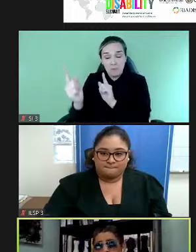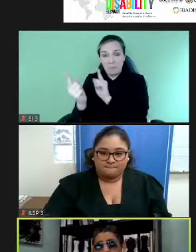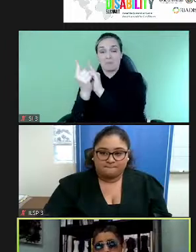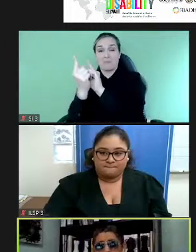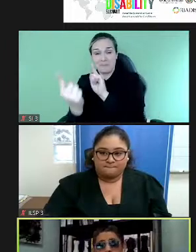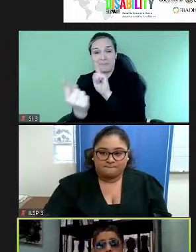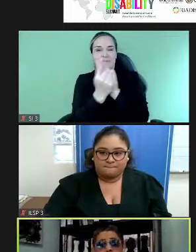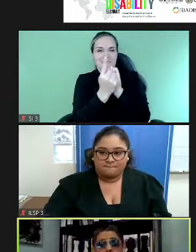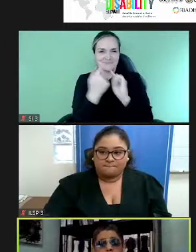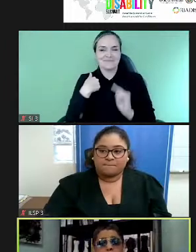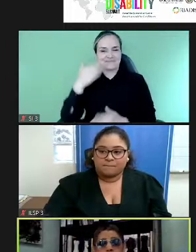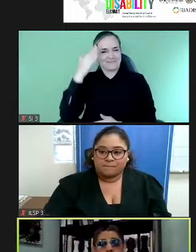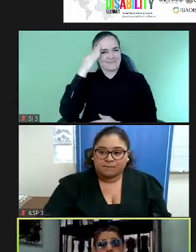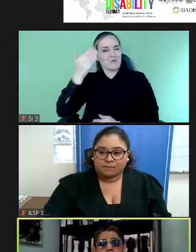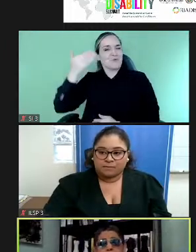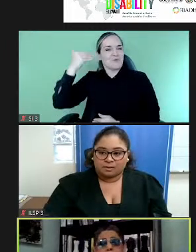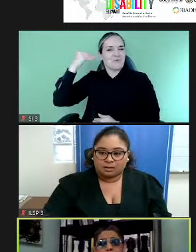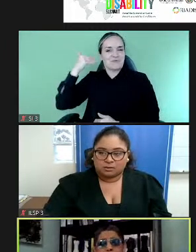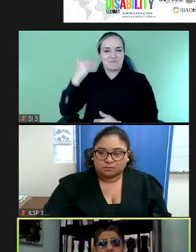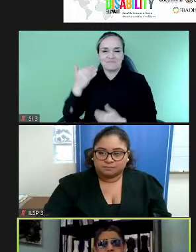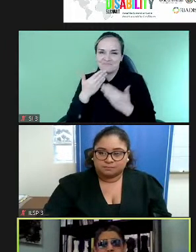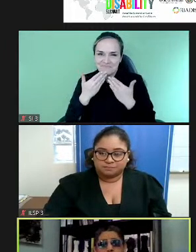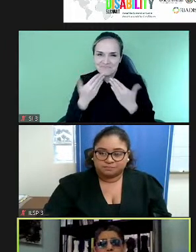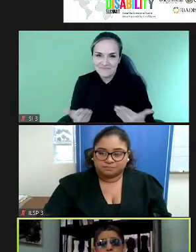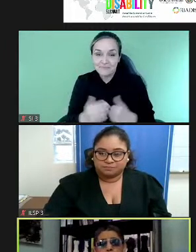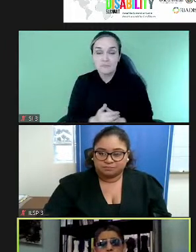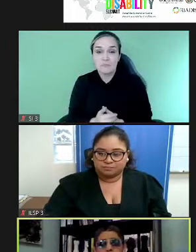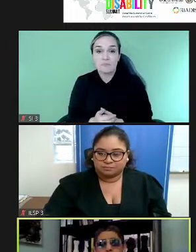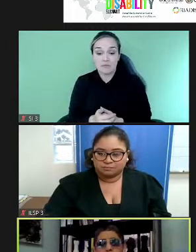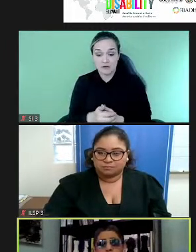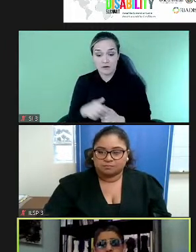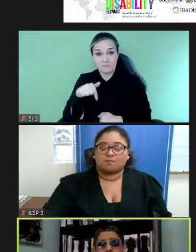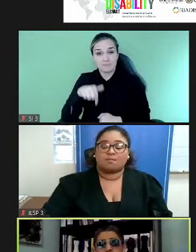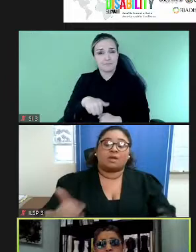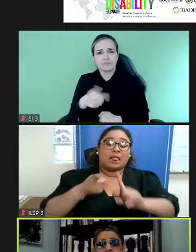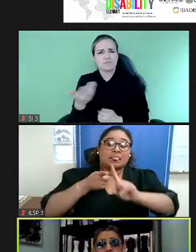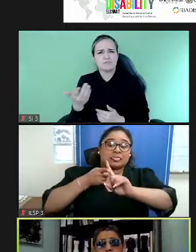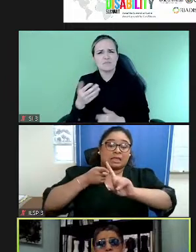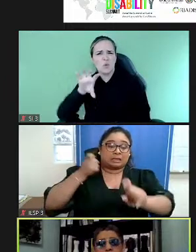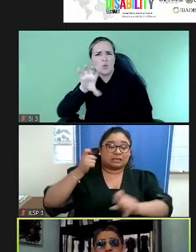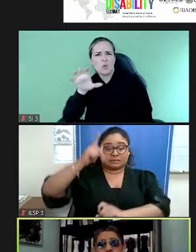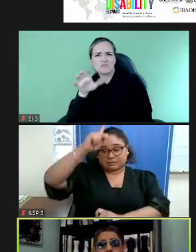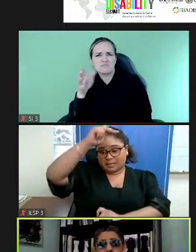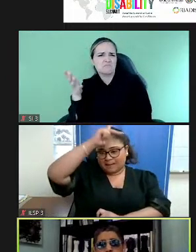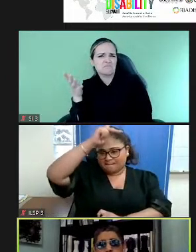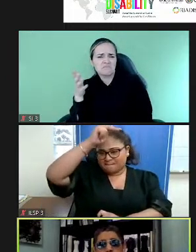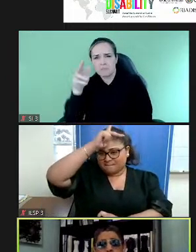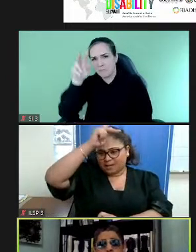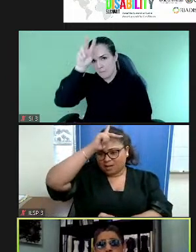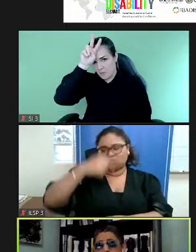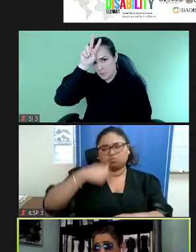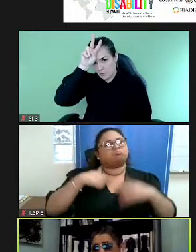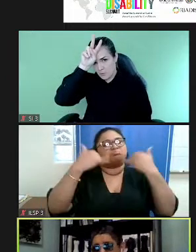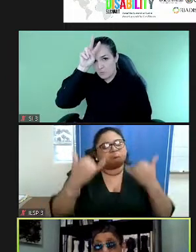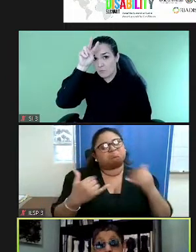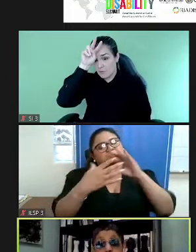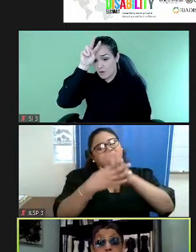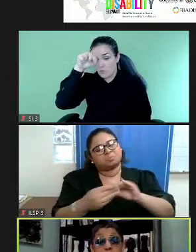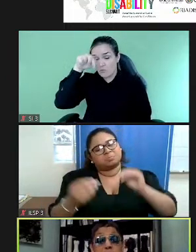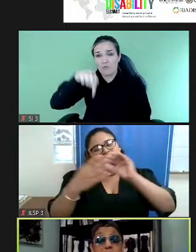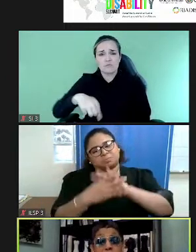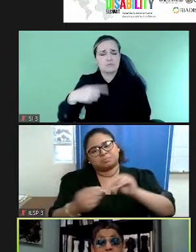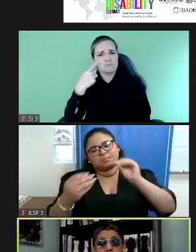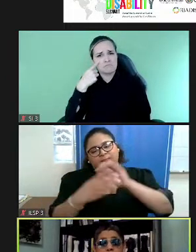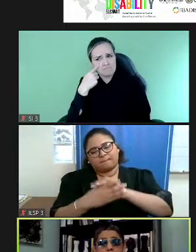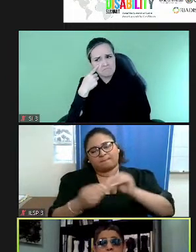in face to face well in different times that is now from peru i would like to bring some